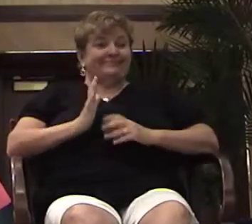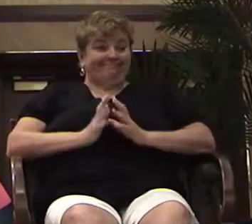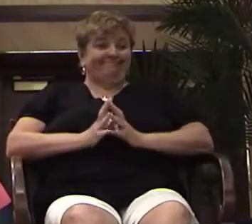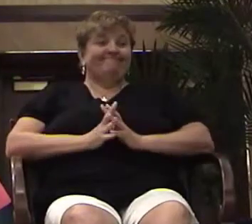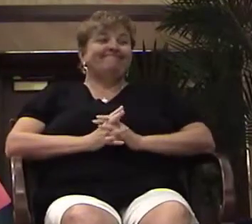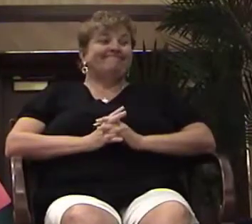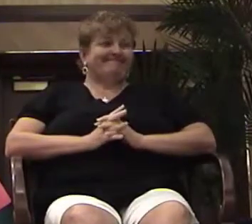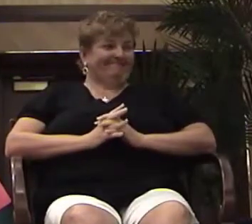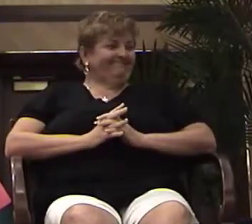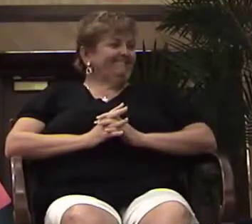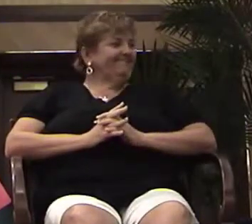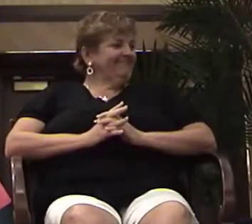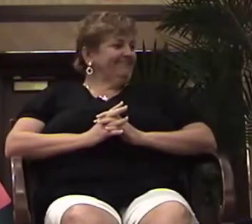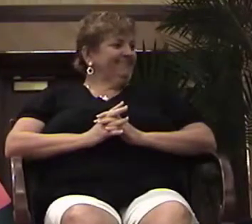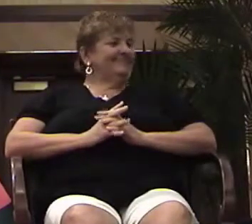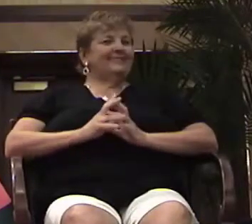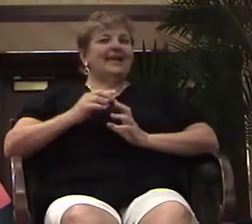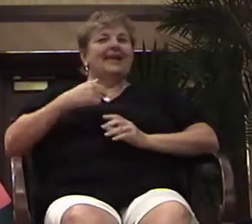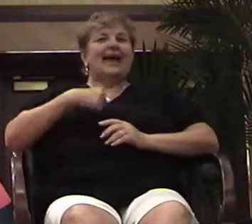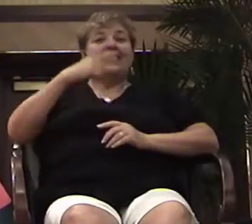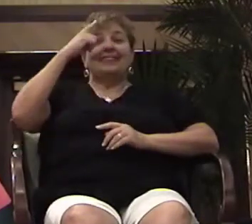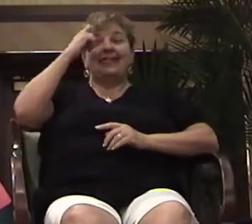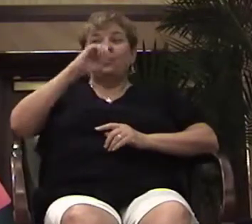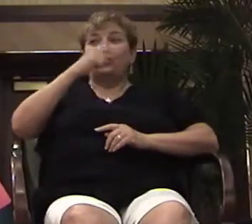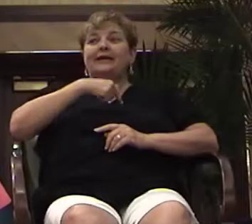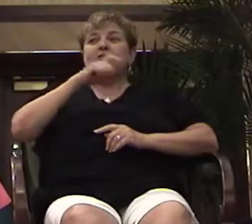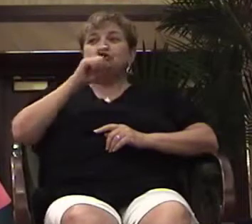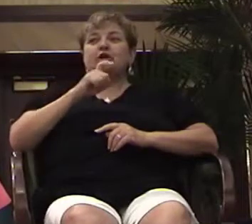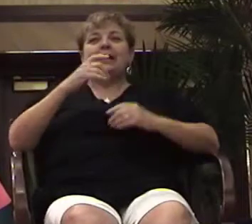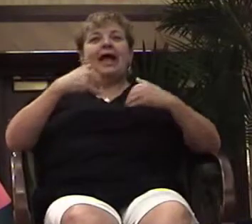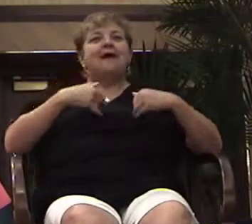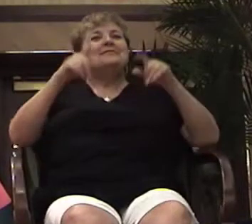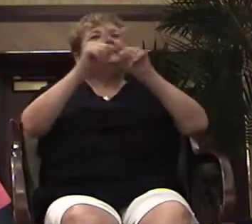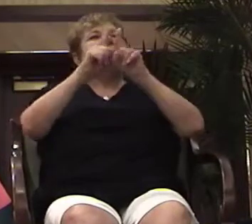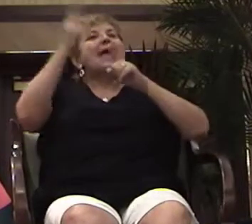and I think we should have them every year,